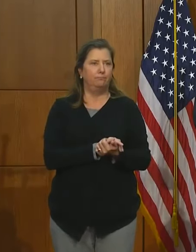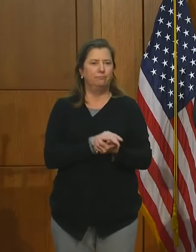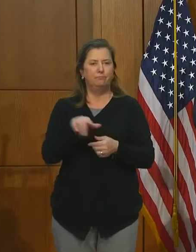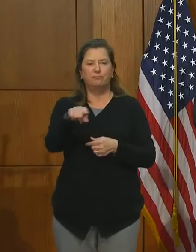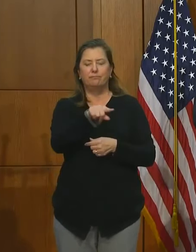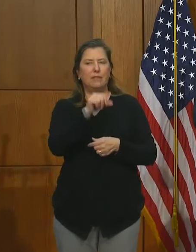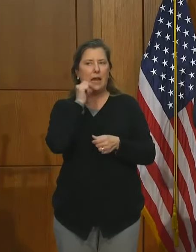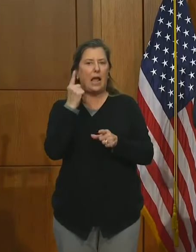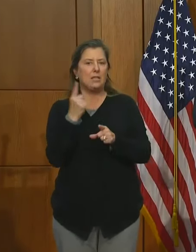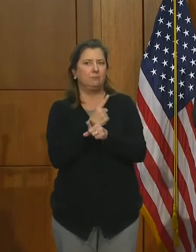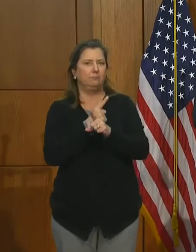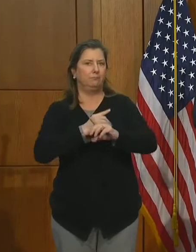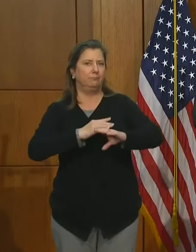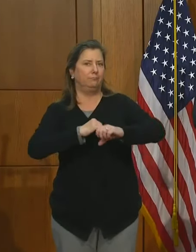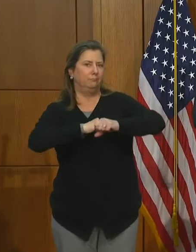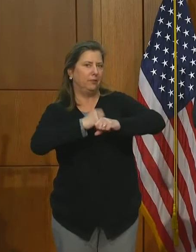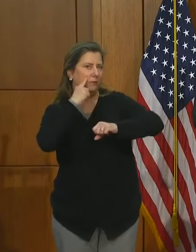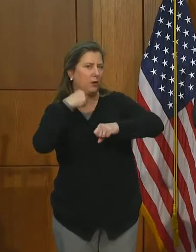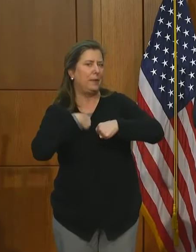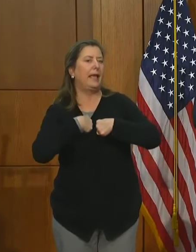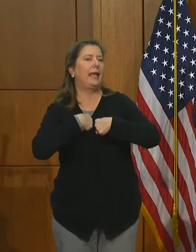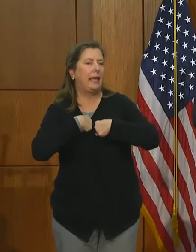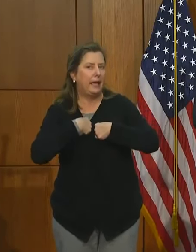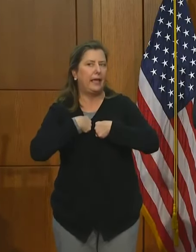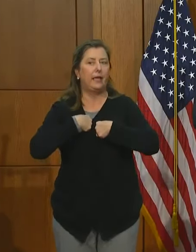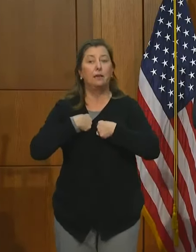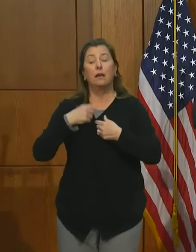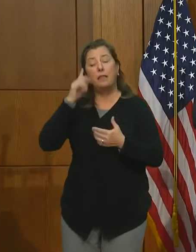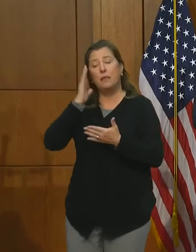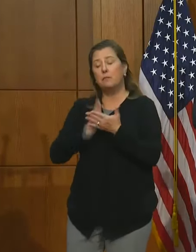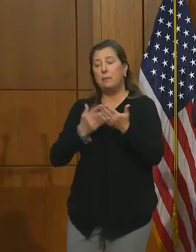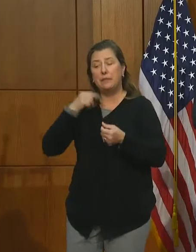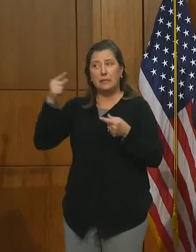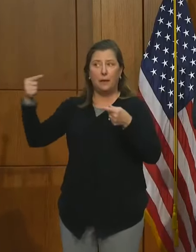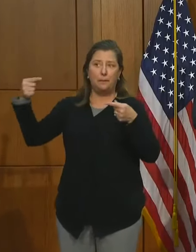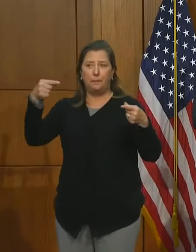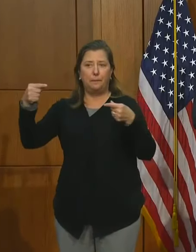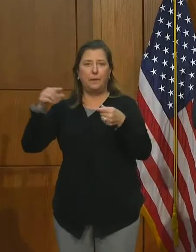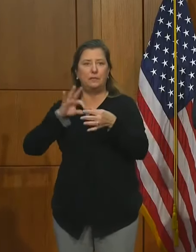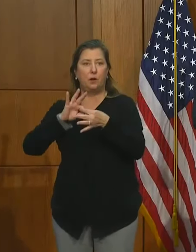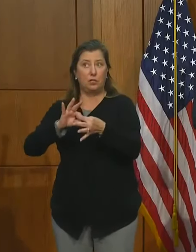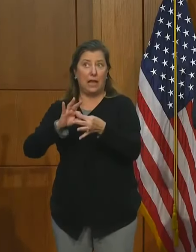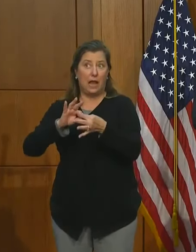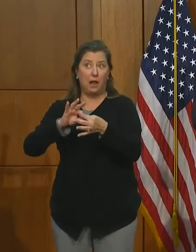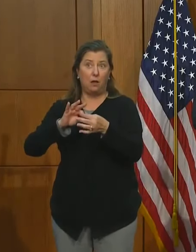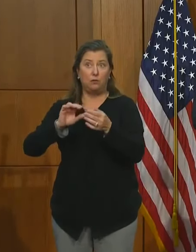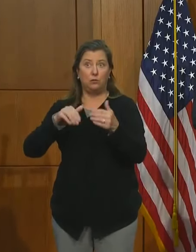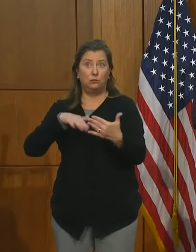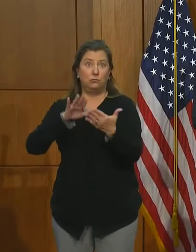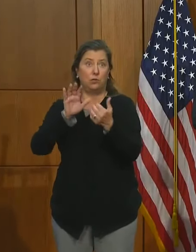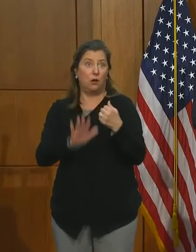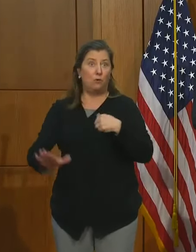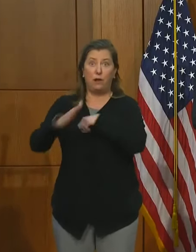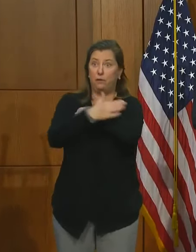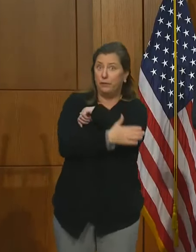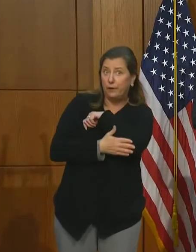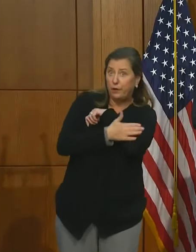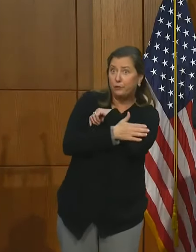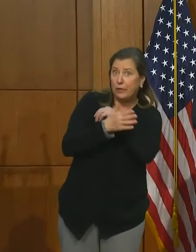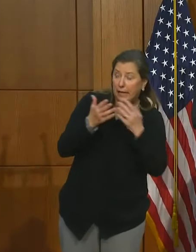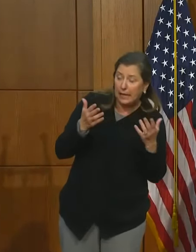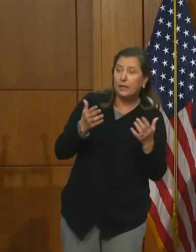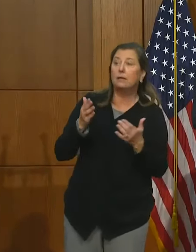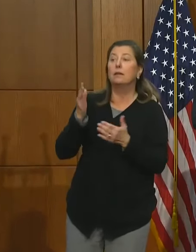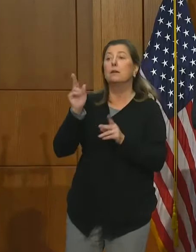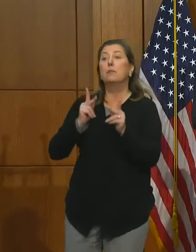precautions have not been put in place. I think there will be tension with the Trump administration over how this is handled nationally. Obviously, folks are